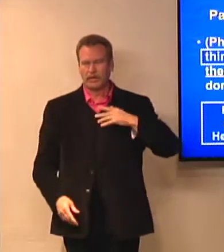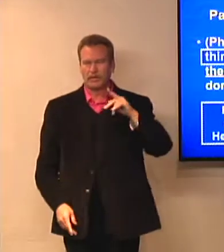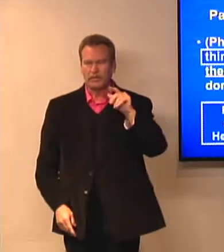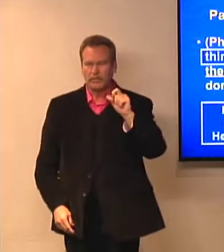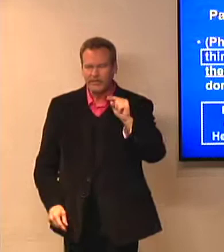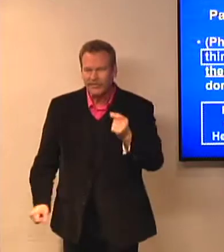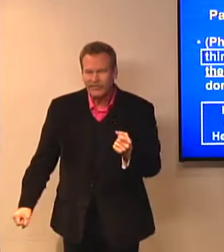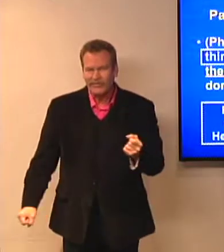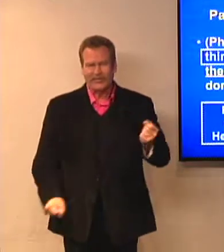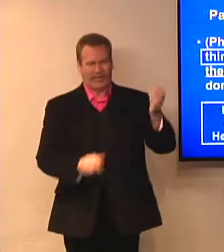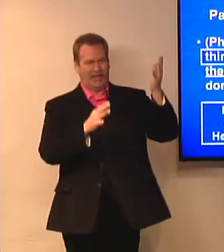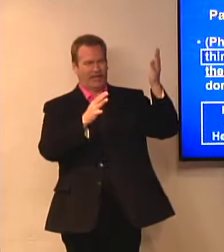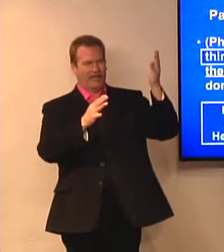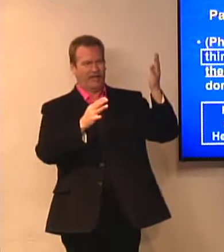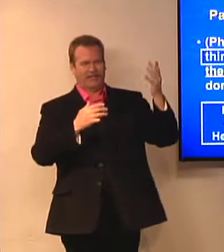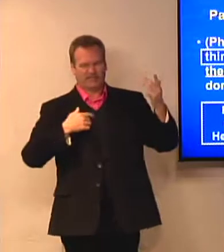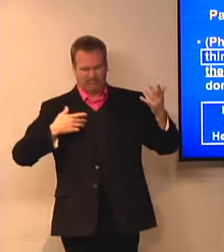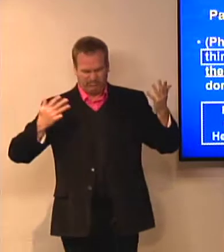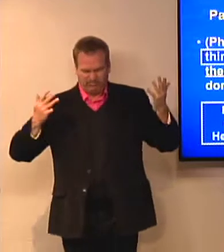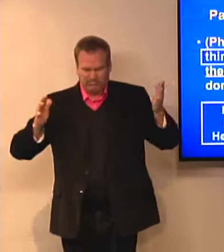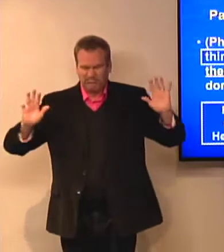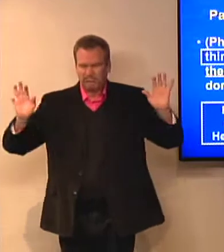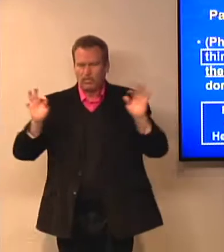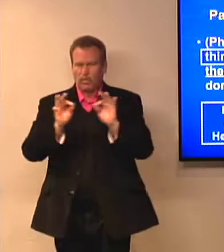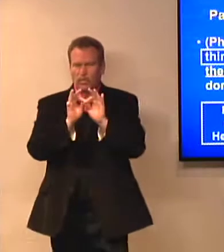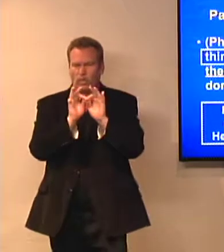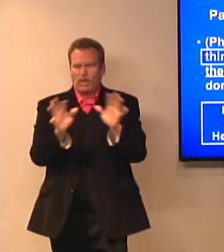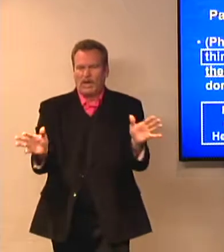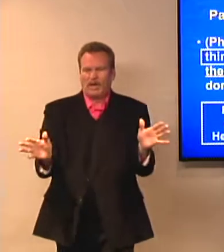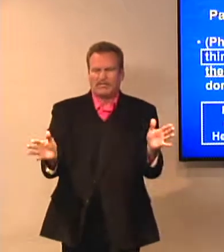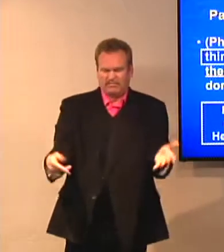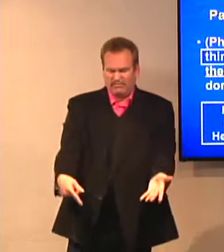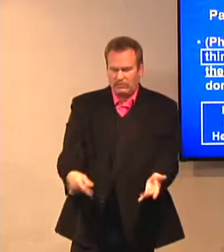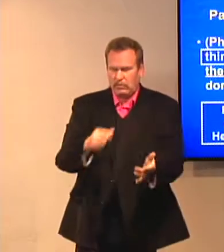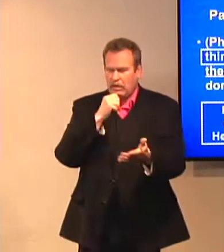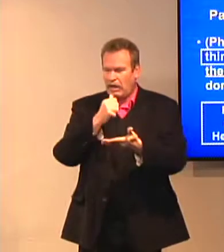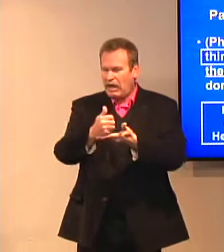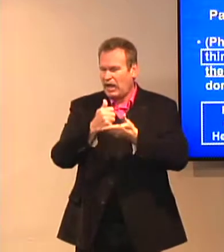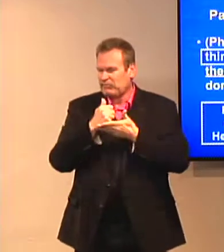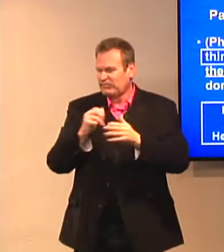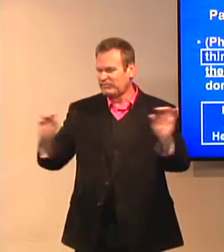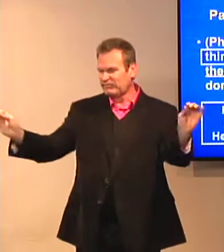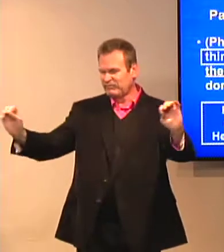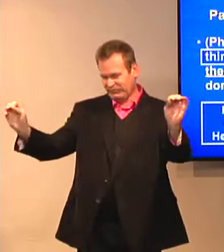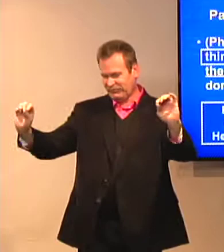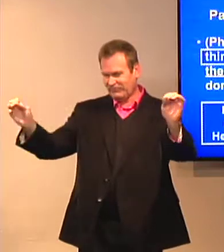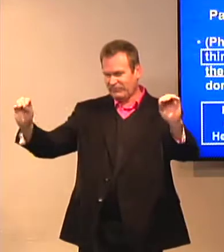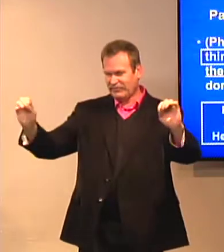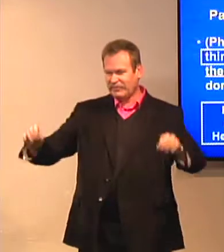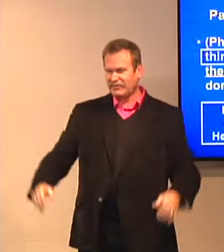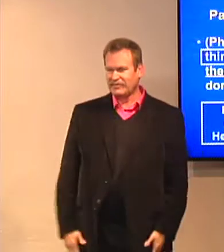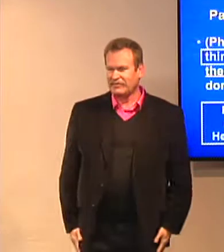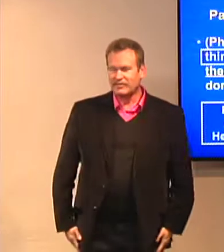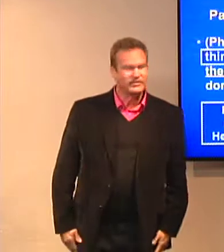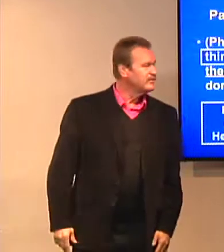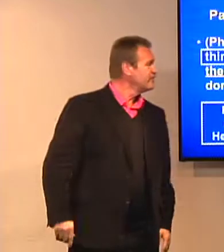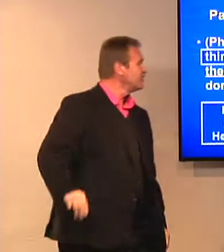Throw it away. My past. Toss it out. It's worthless. It's not going to help me at